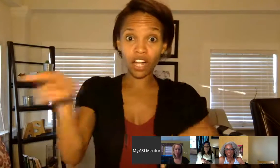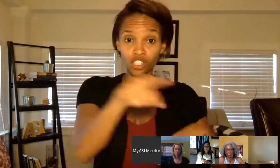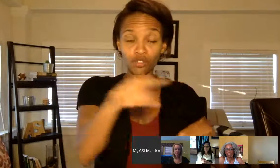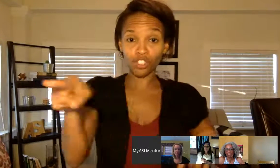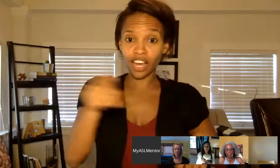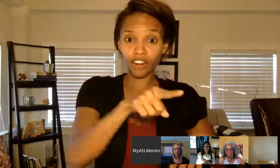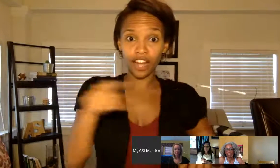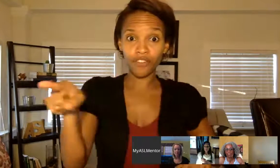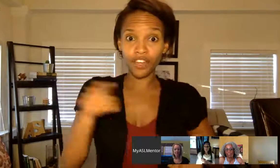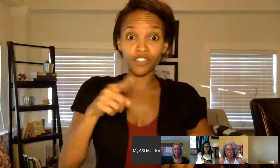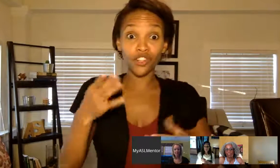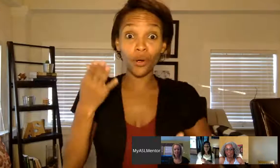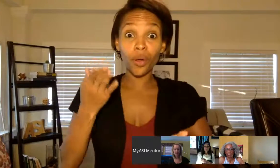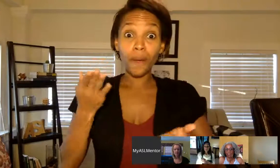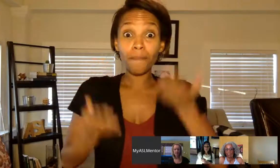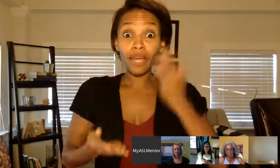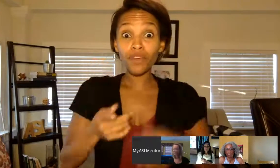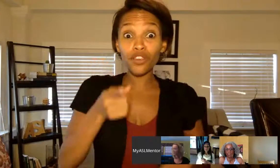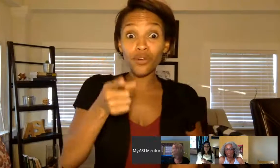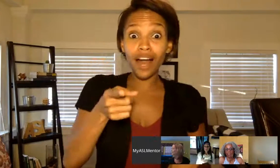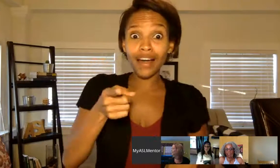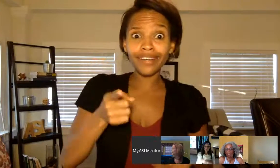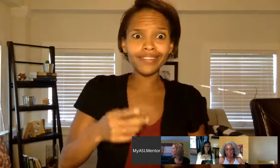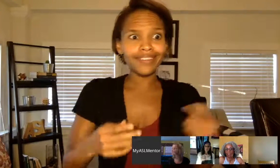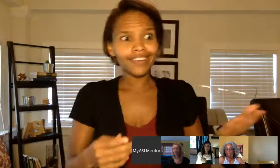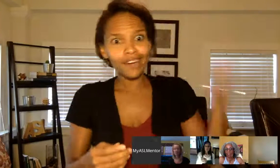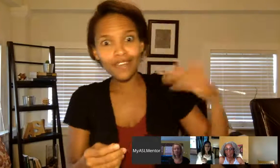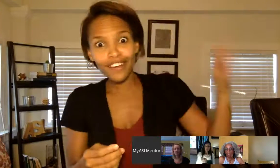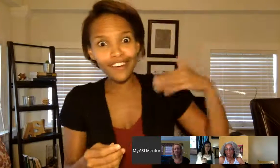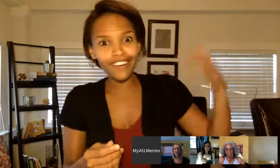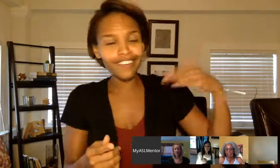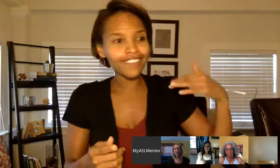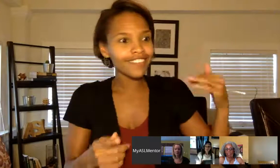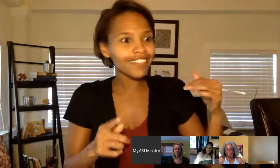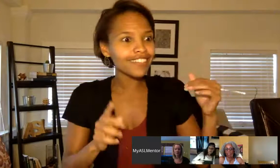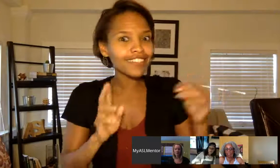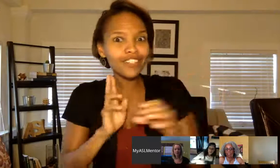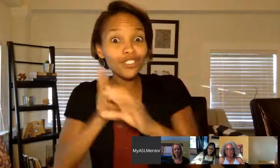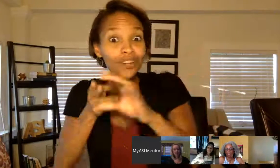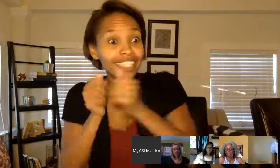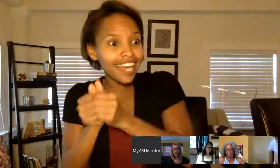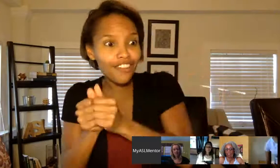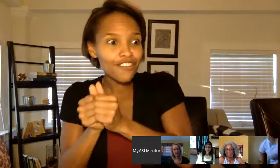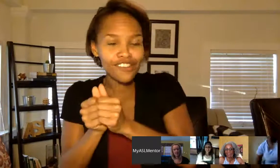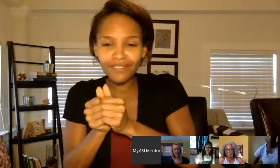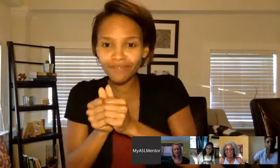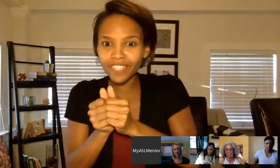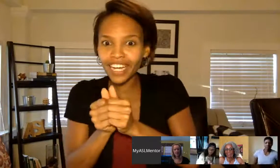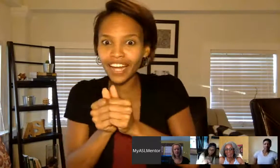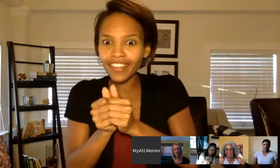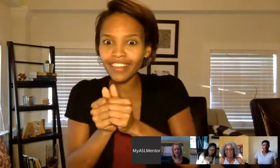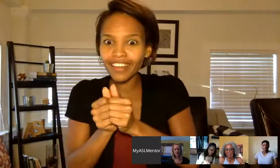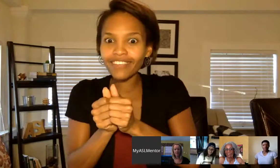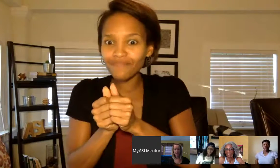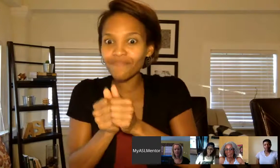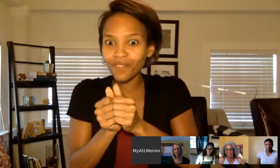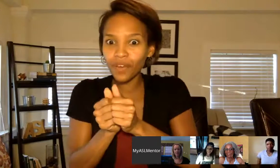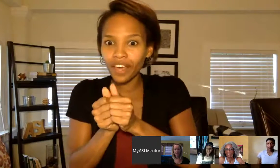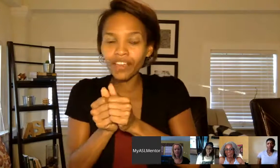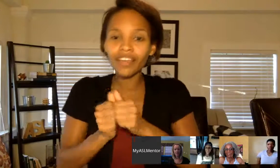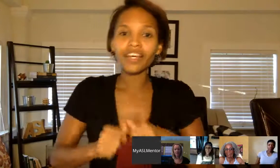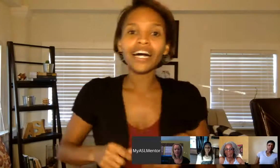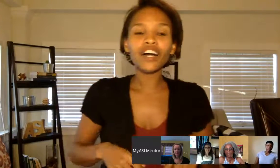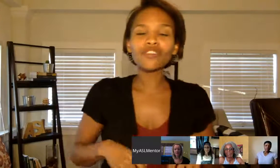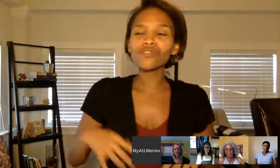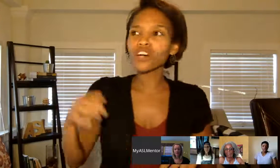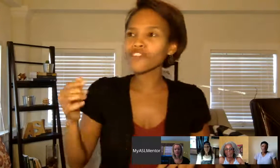are the college students that are out there. So maybe you guys, come here, let's join together, that kind of thing.